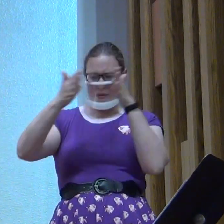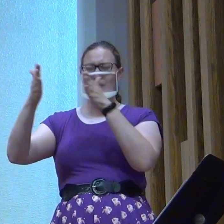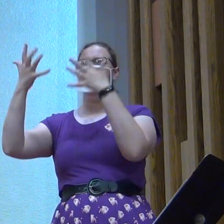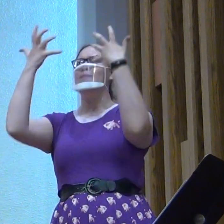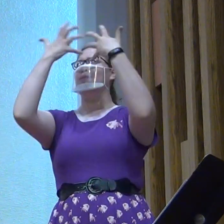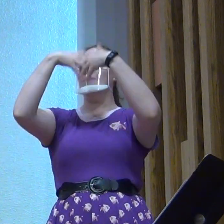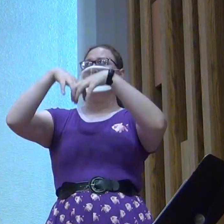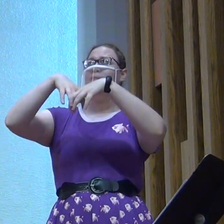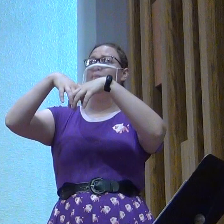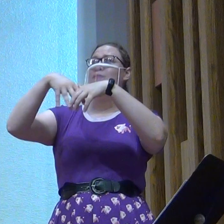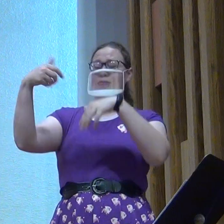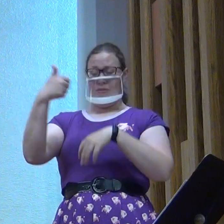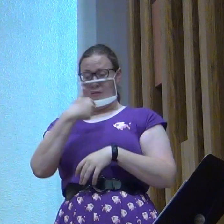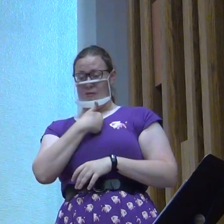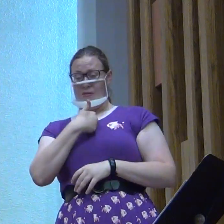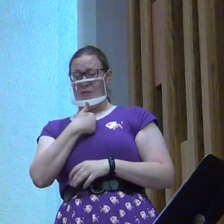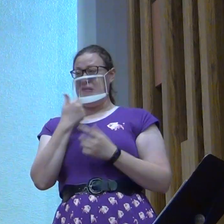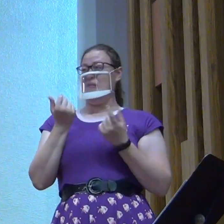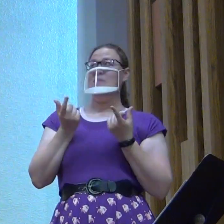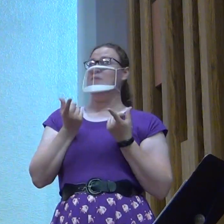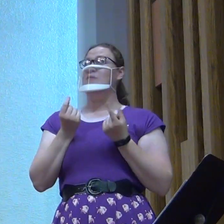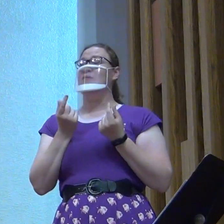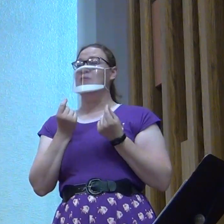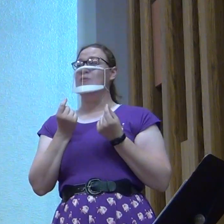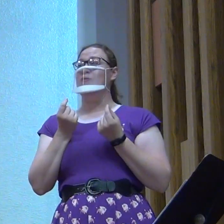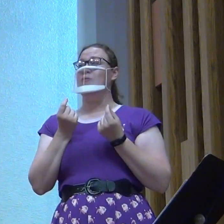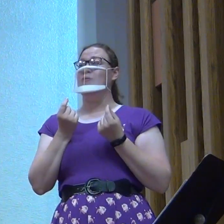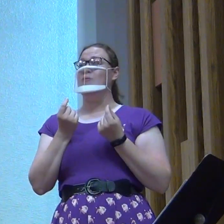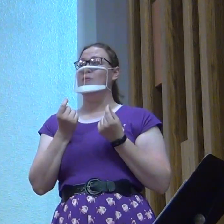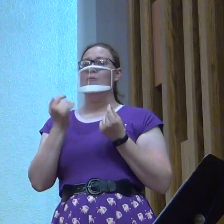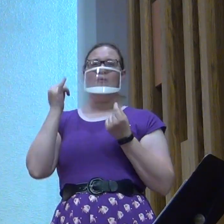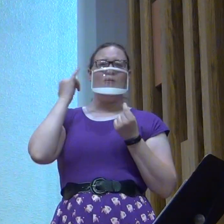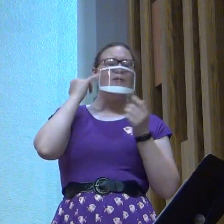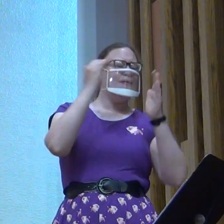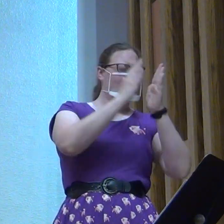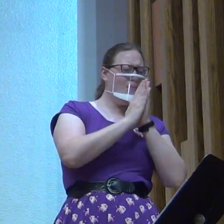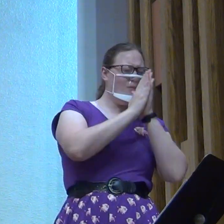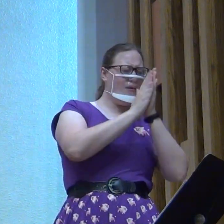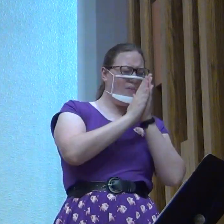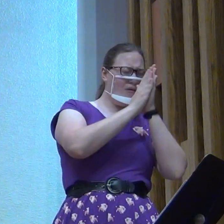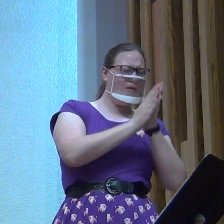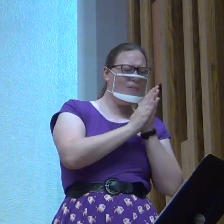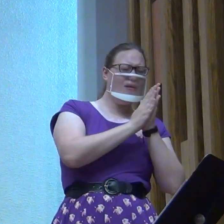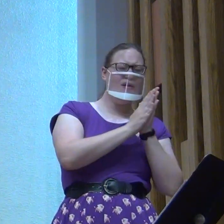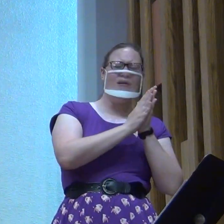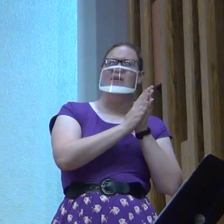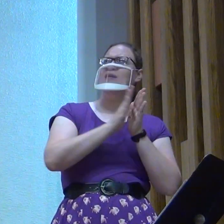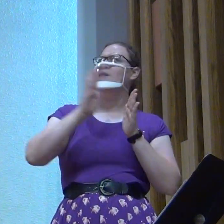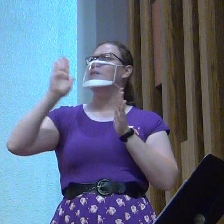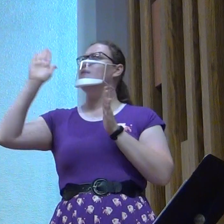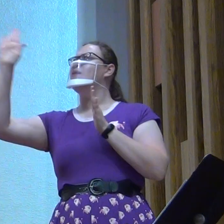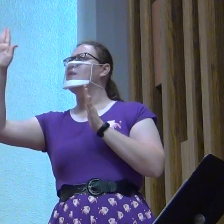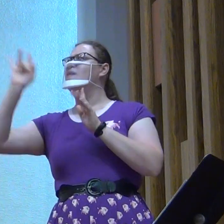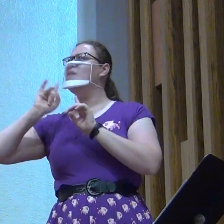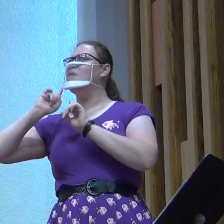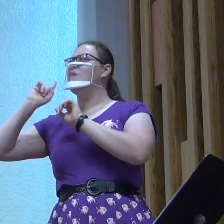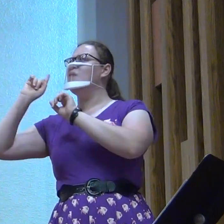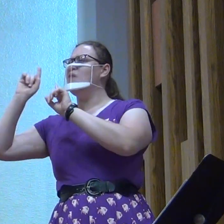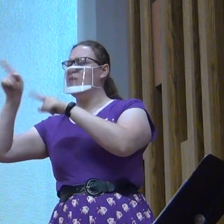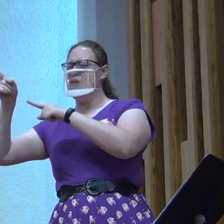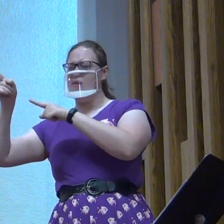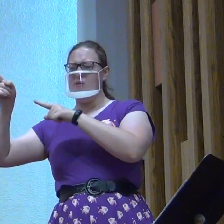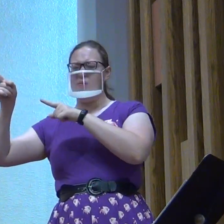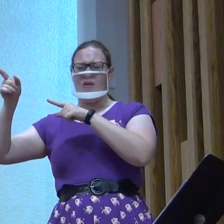We are not to misinterpret any gap in time between our prayers